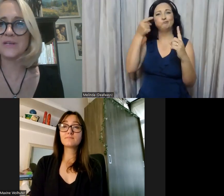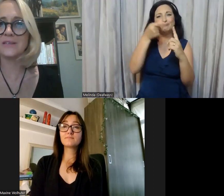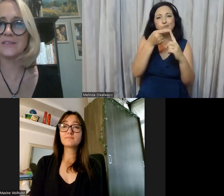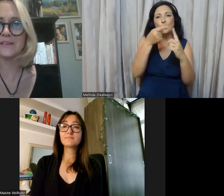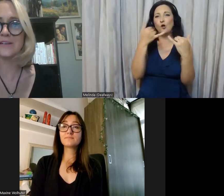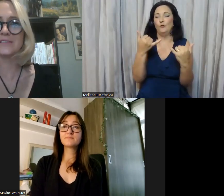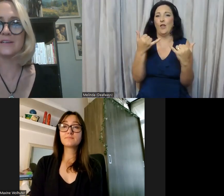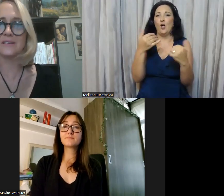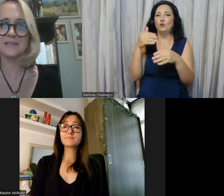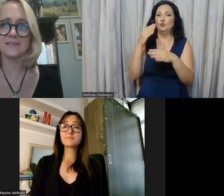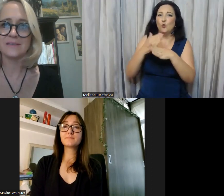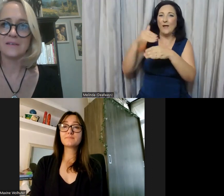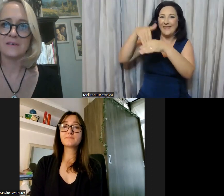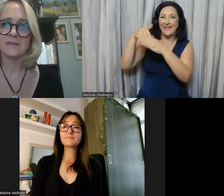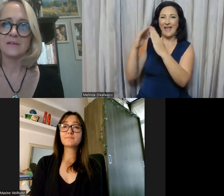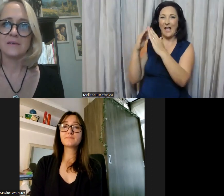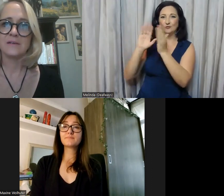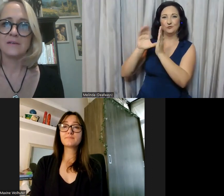an interior designer?